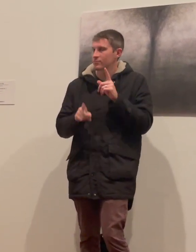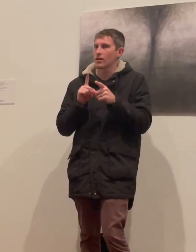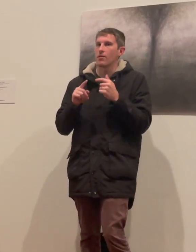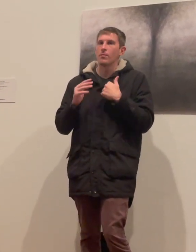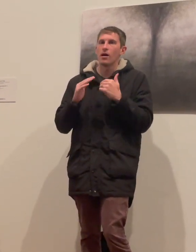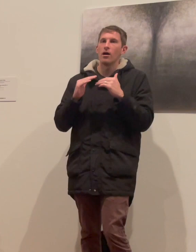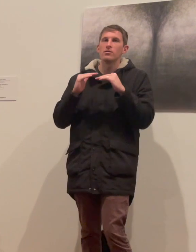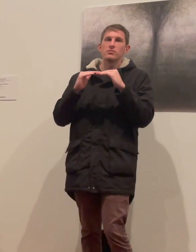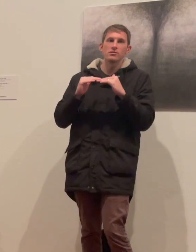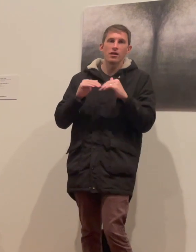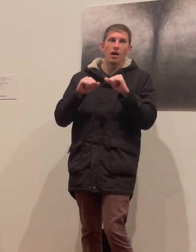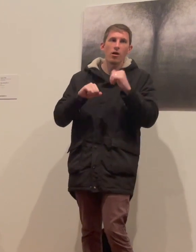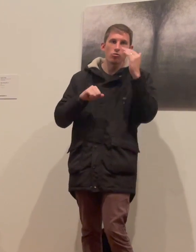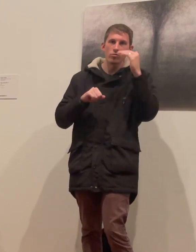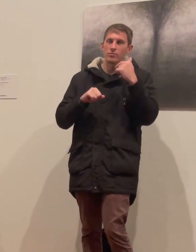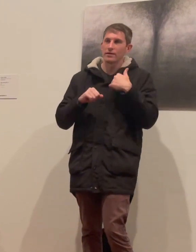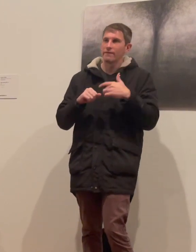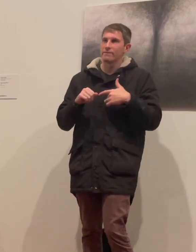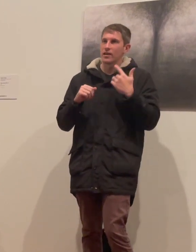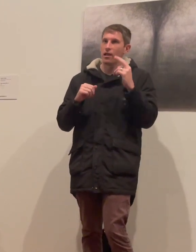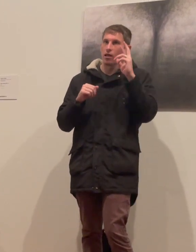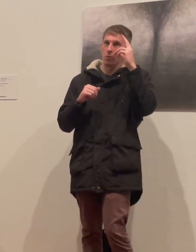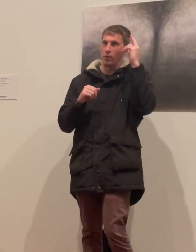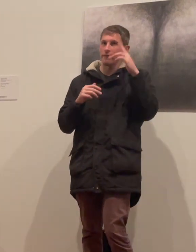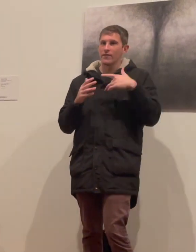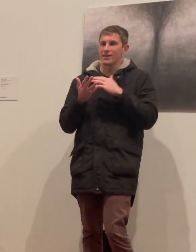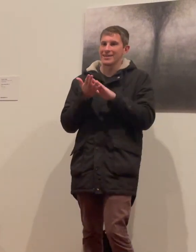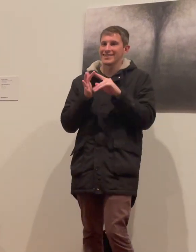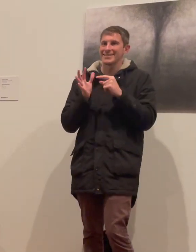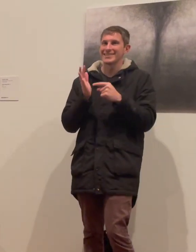room, feeling the heat come through.